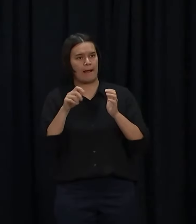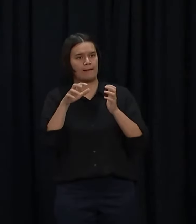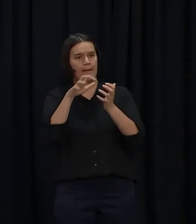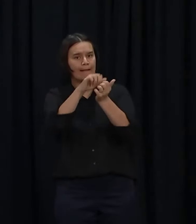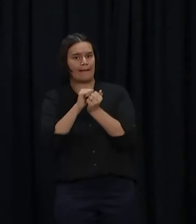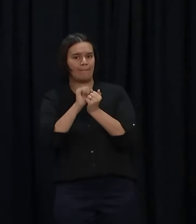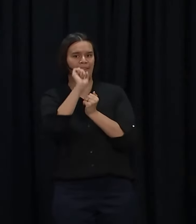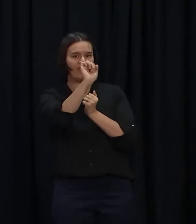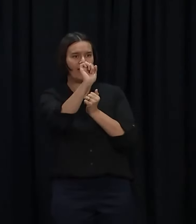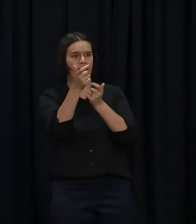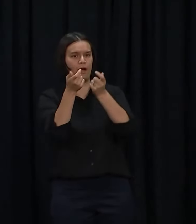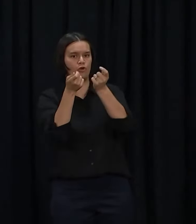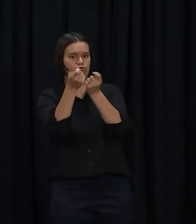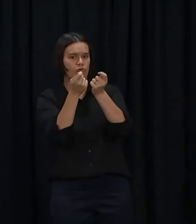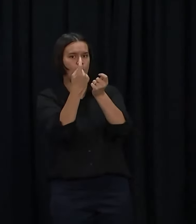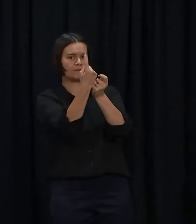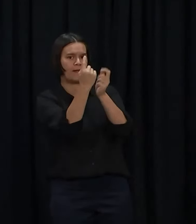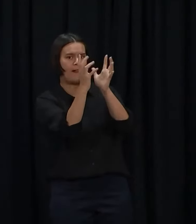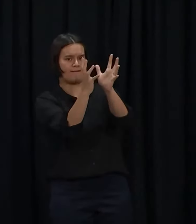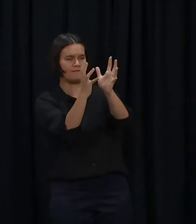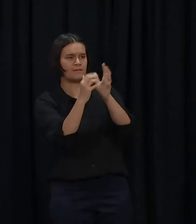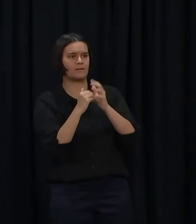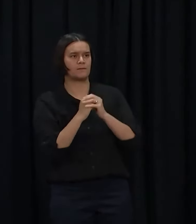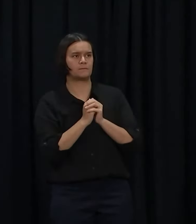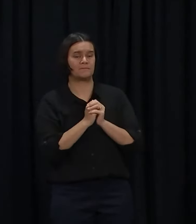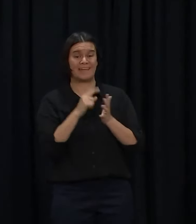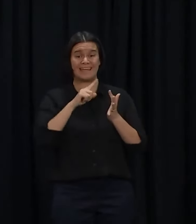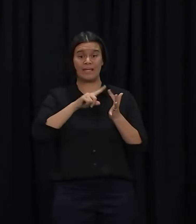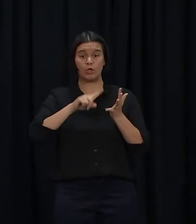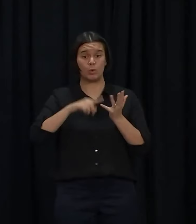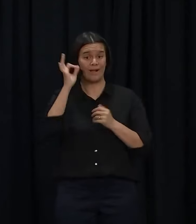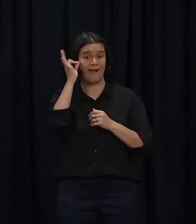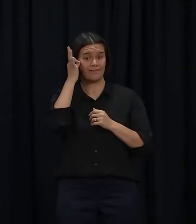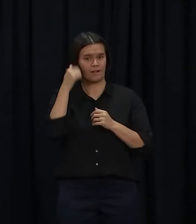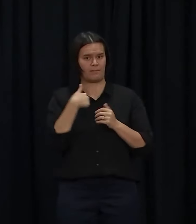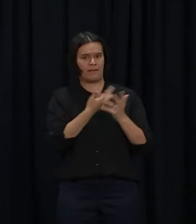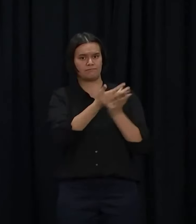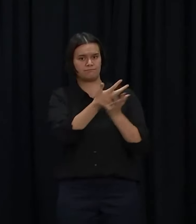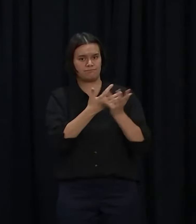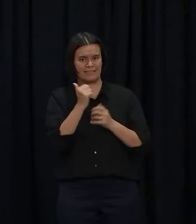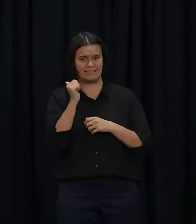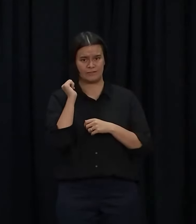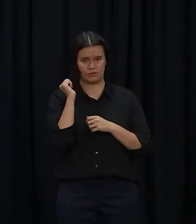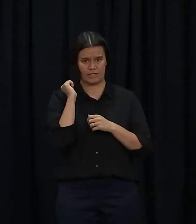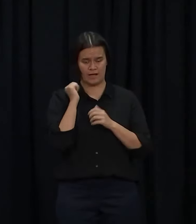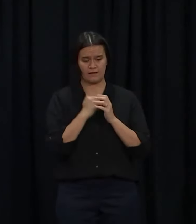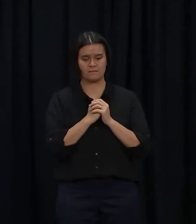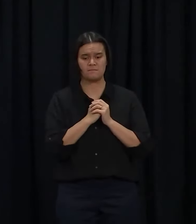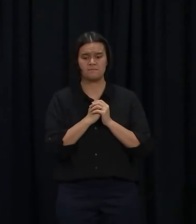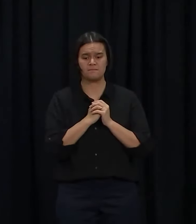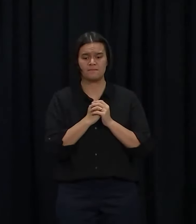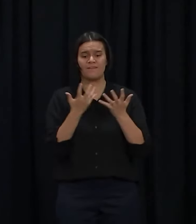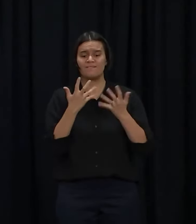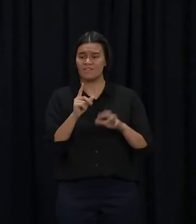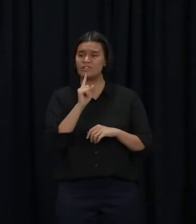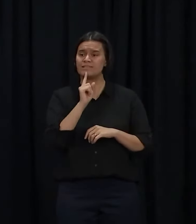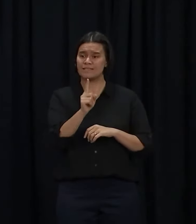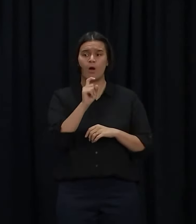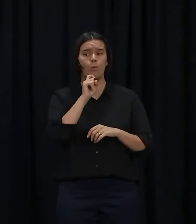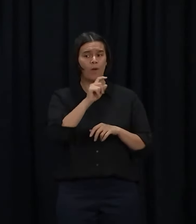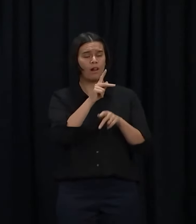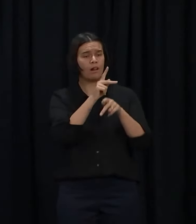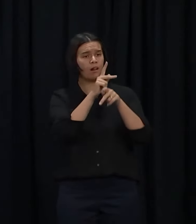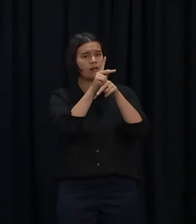the President of the EU Council and shared again our concern and the fact that we would be continuing to watch closely